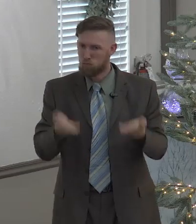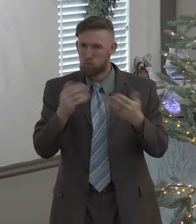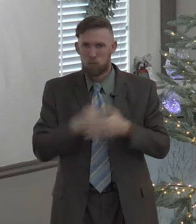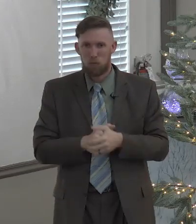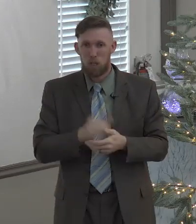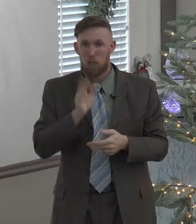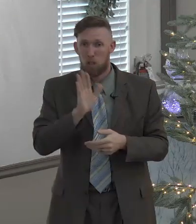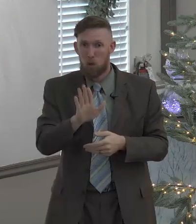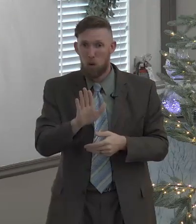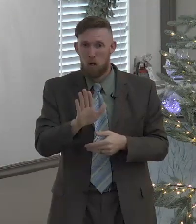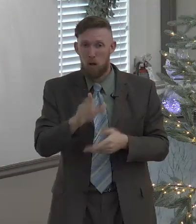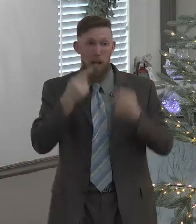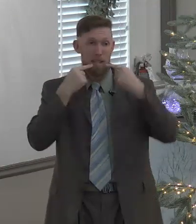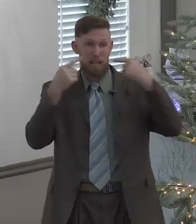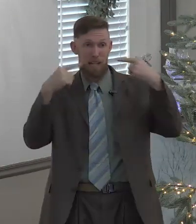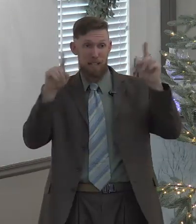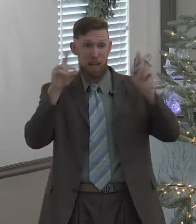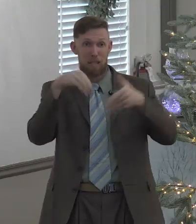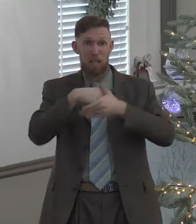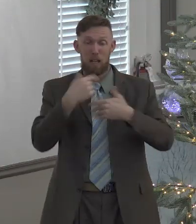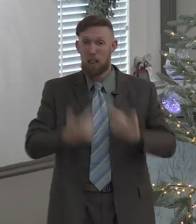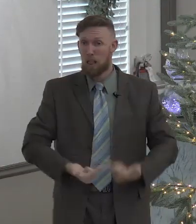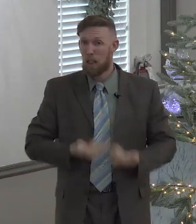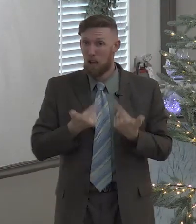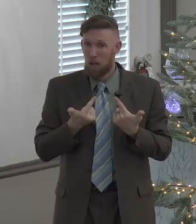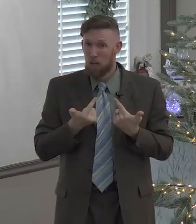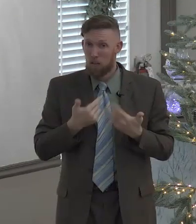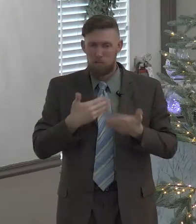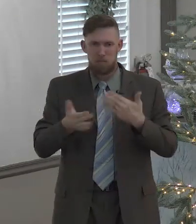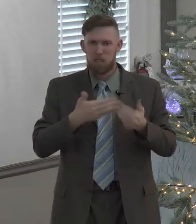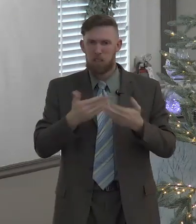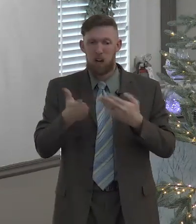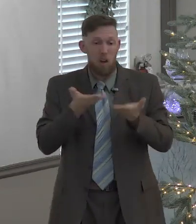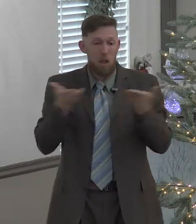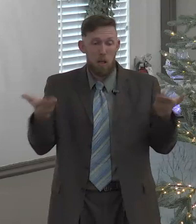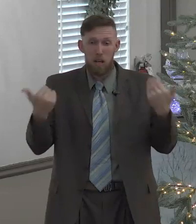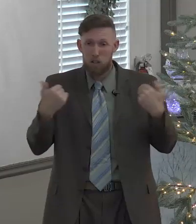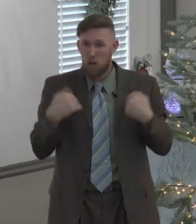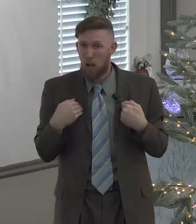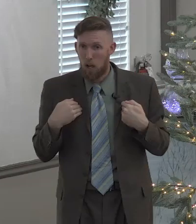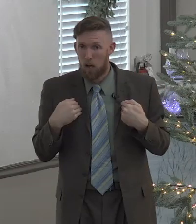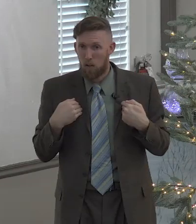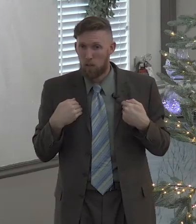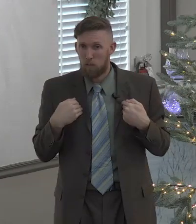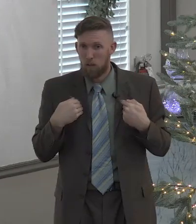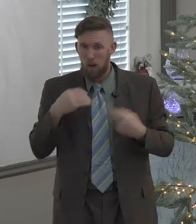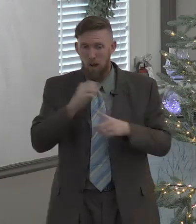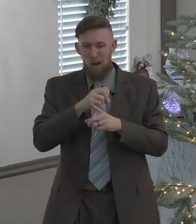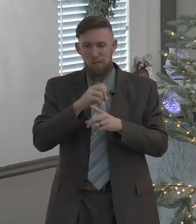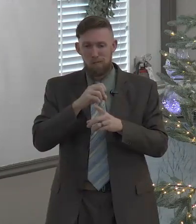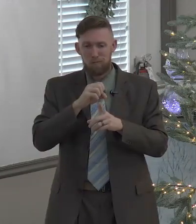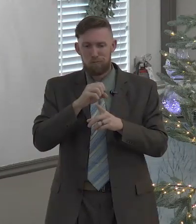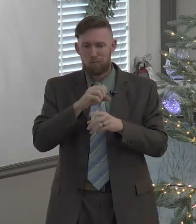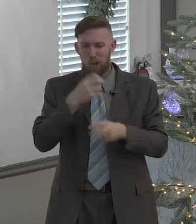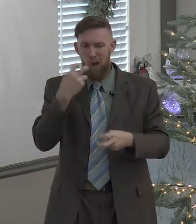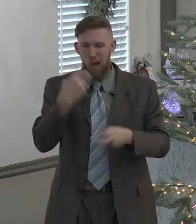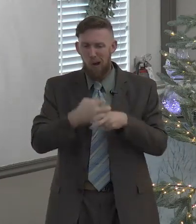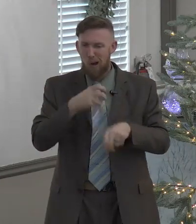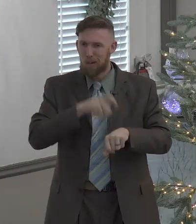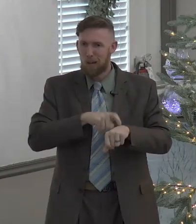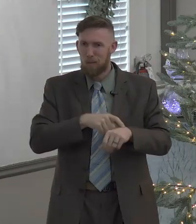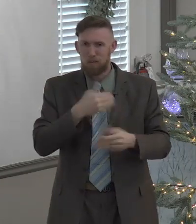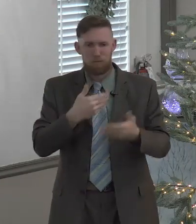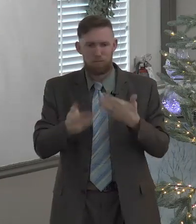Tragedy could care less about your achievements in life. Tragedy does not care what your assets